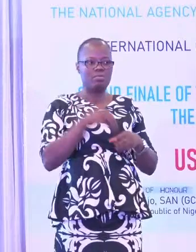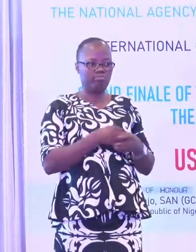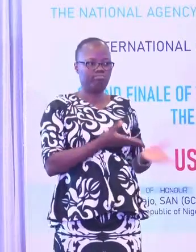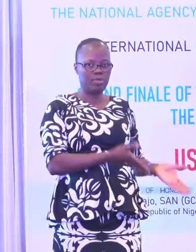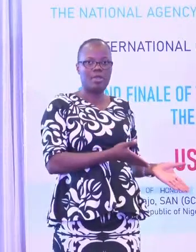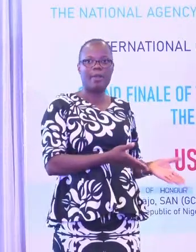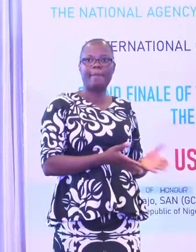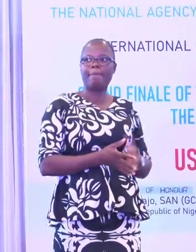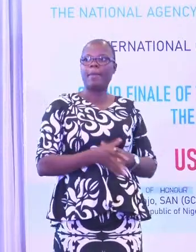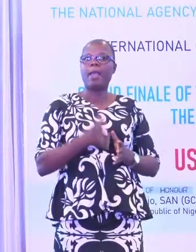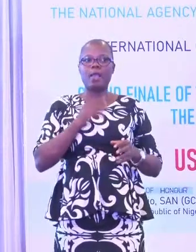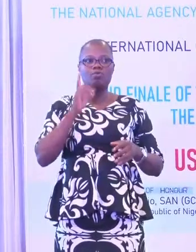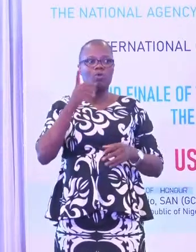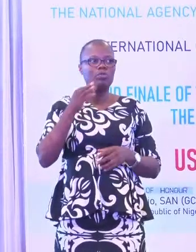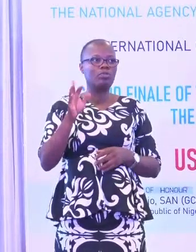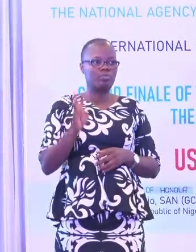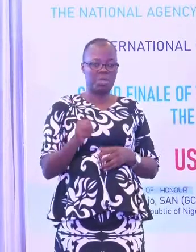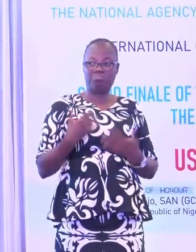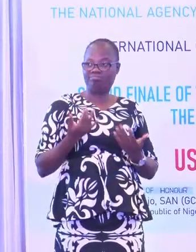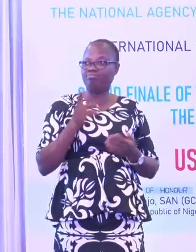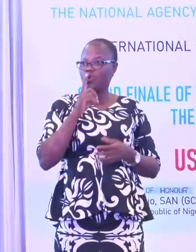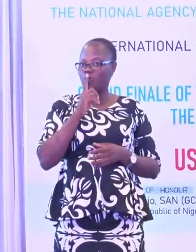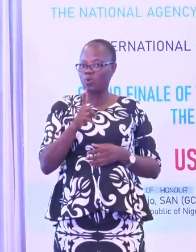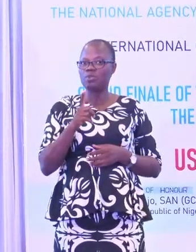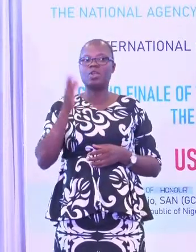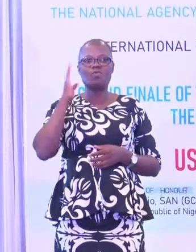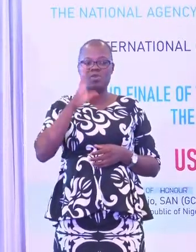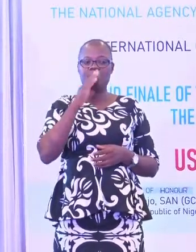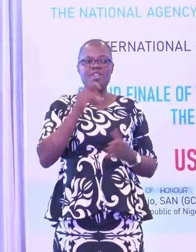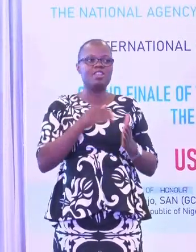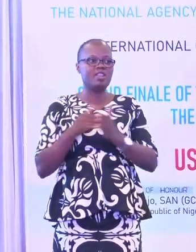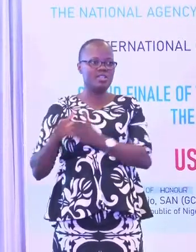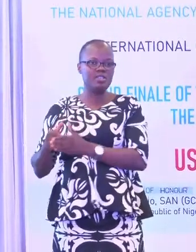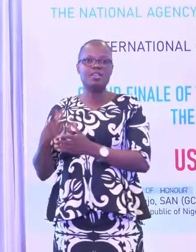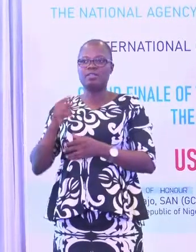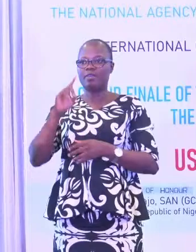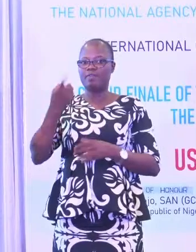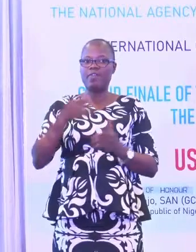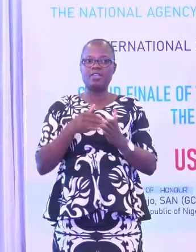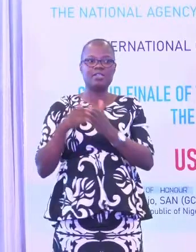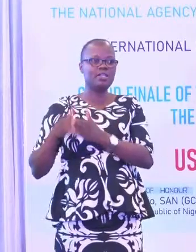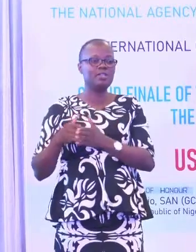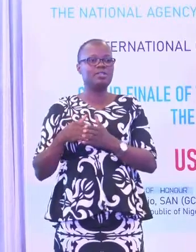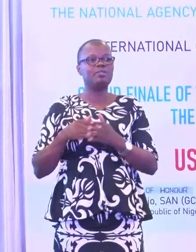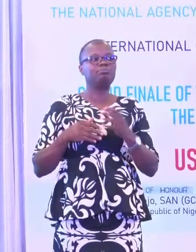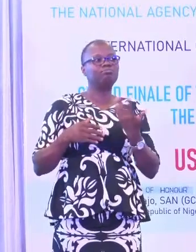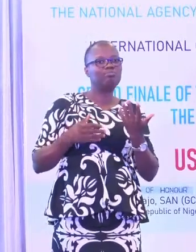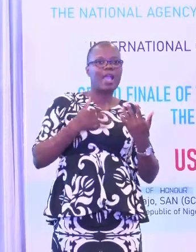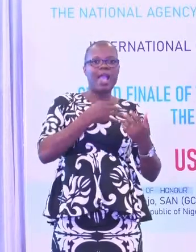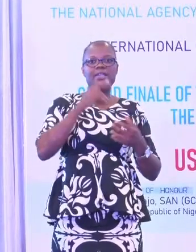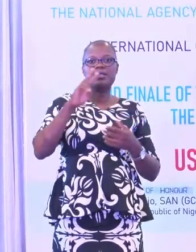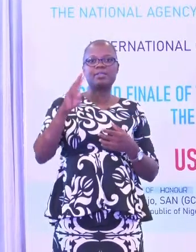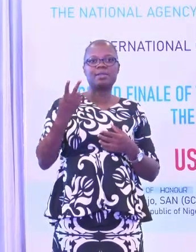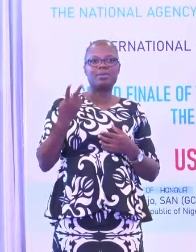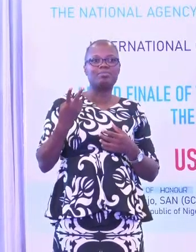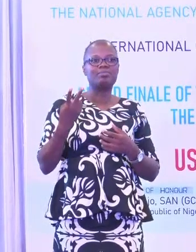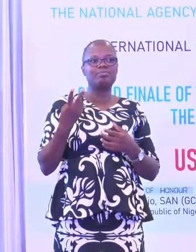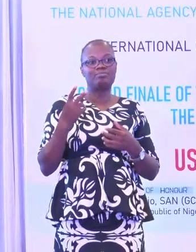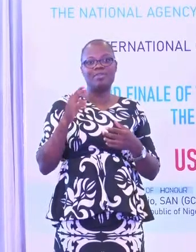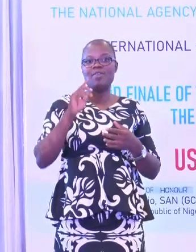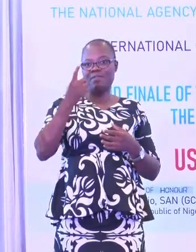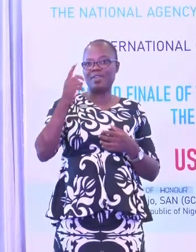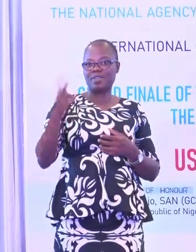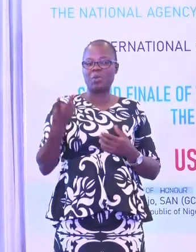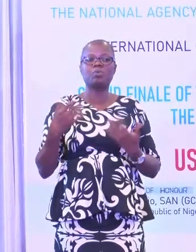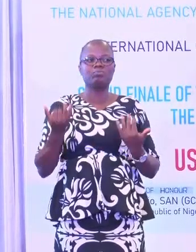already, and one of them, of course, will be the lead, the first leader, while the second one will be the second leader. Today we hope